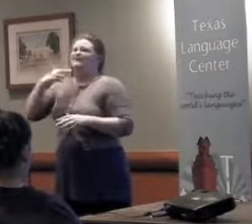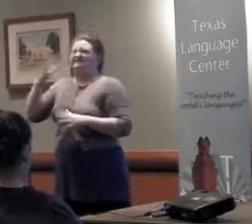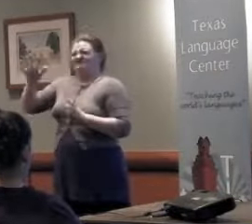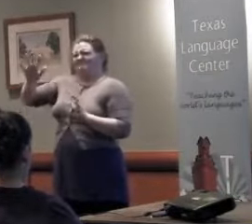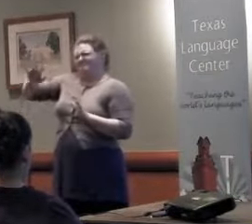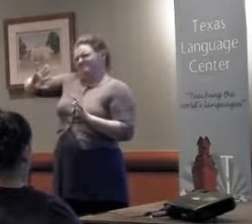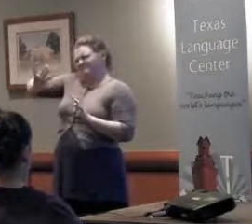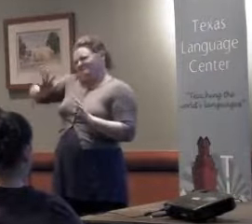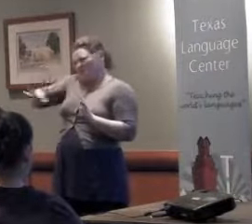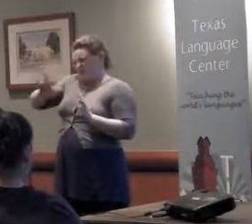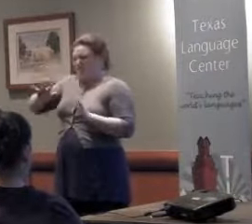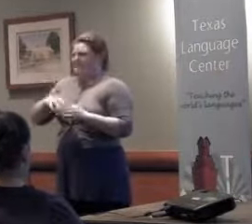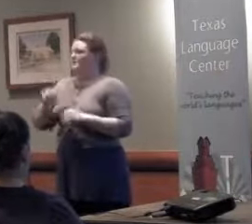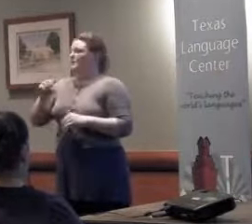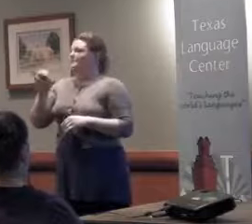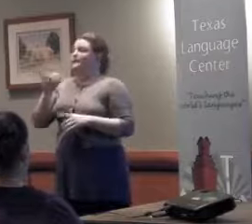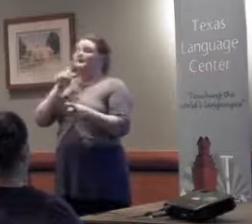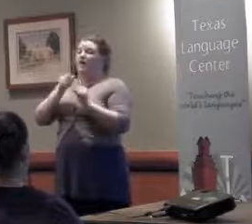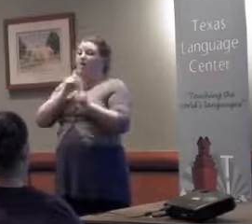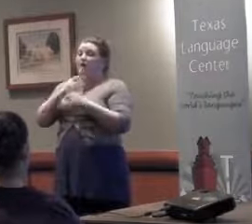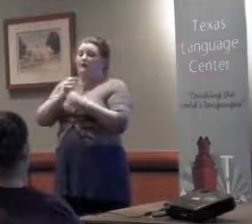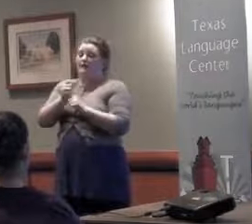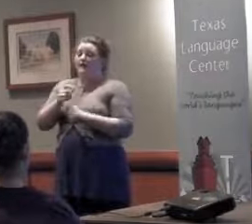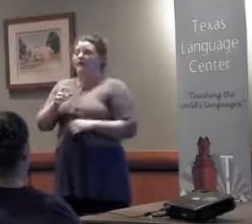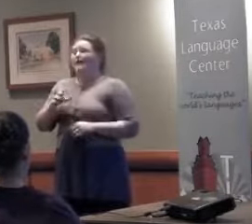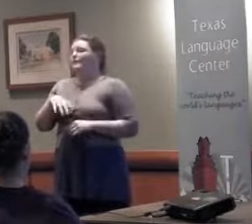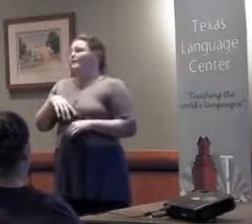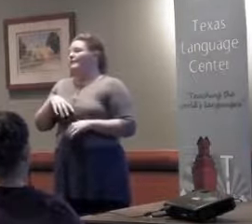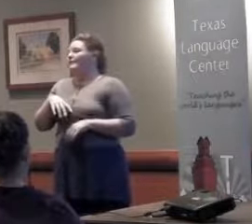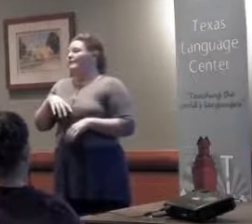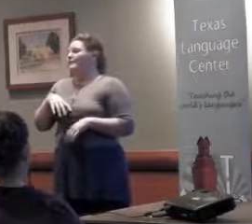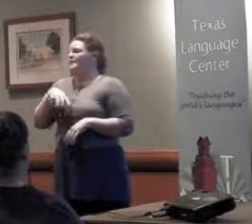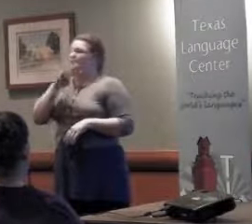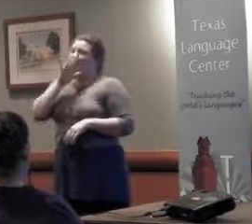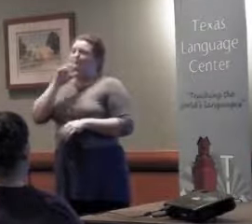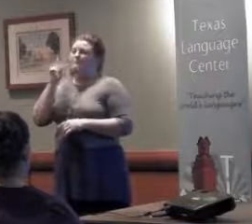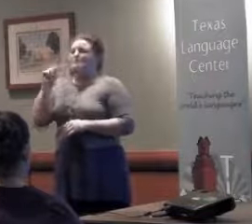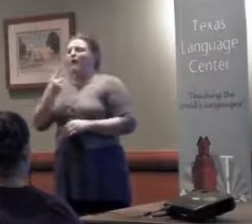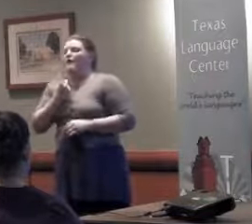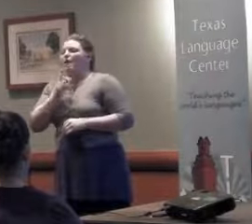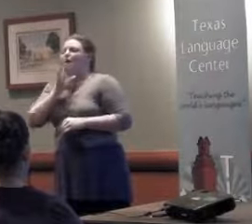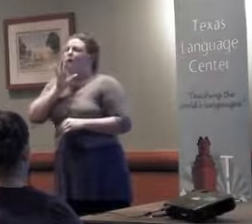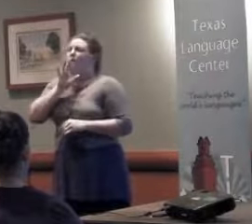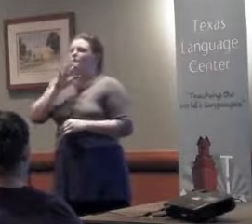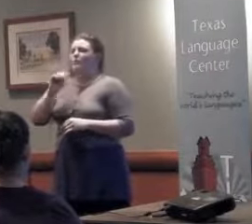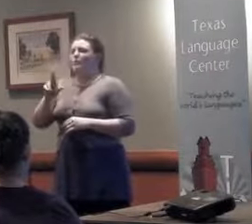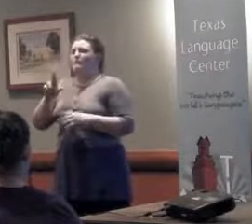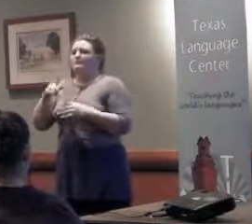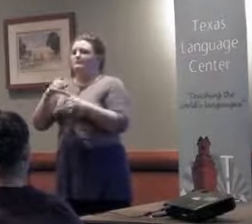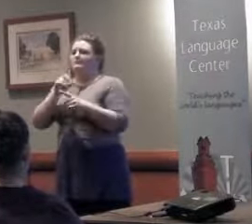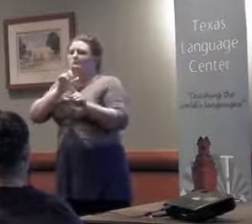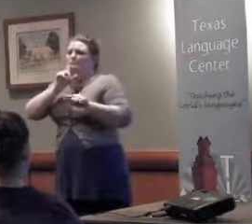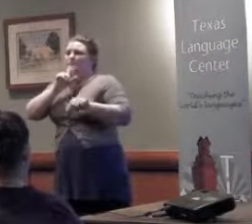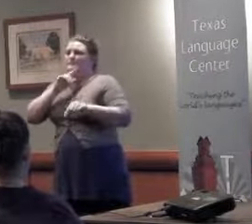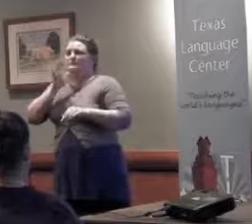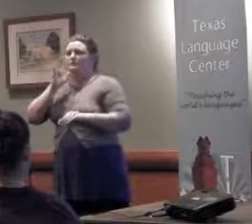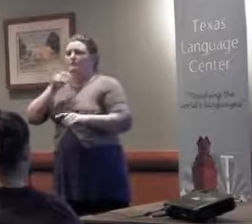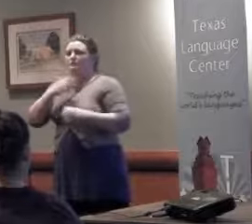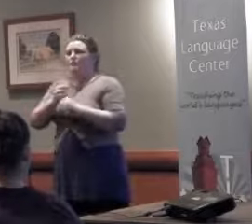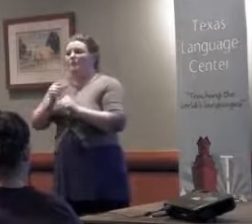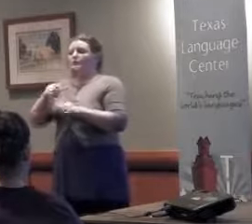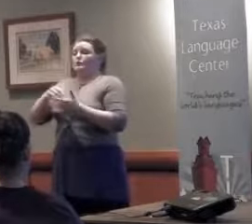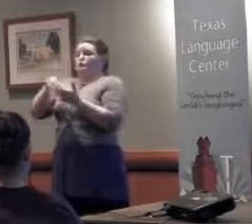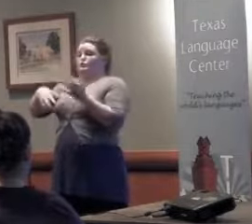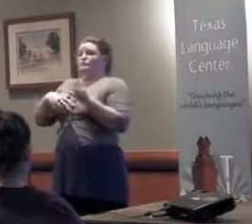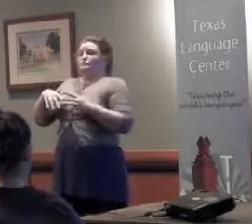of. Right? So dialogues are created, monologues are created, responses are created, all of these types of formats where the student